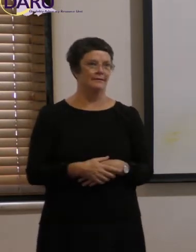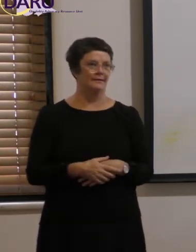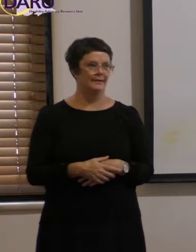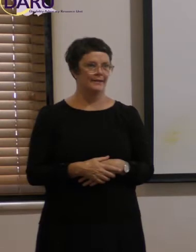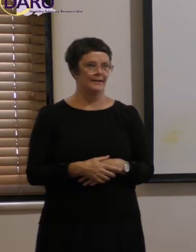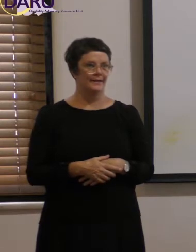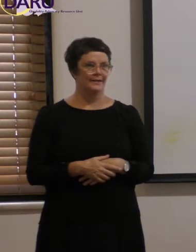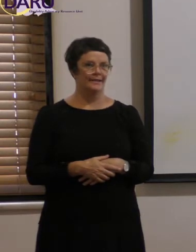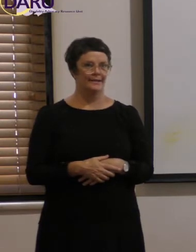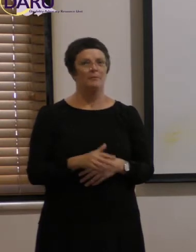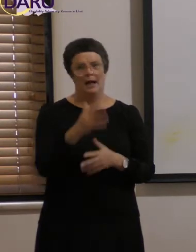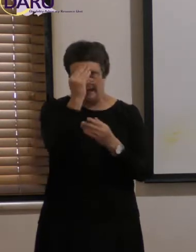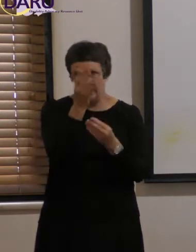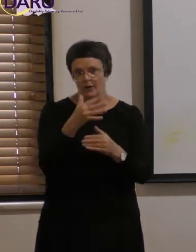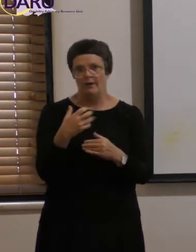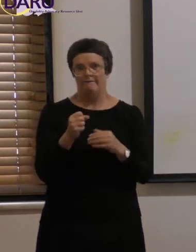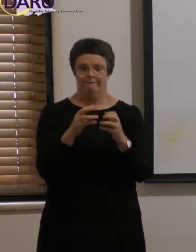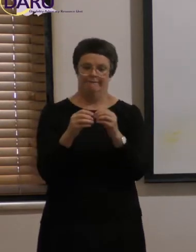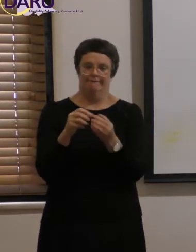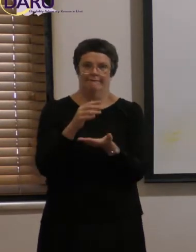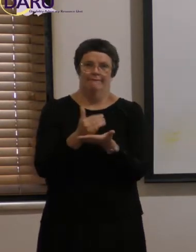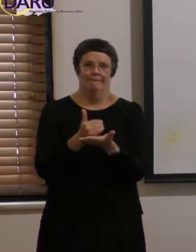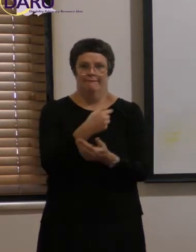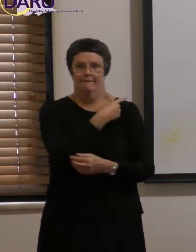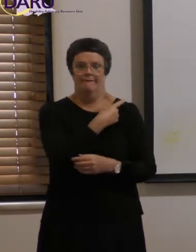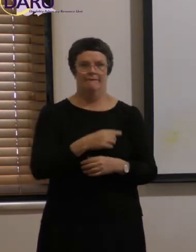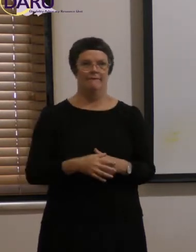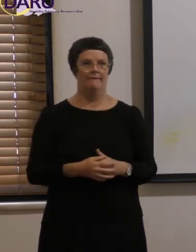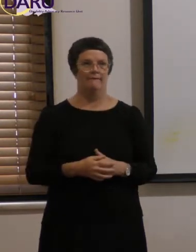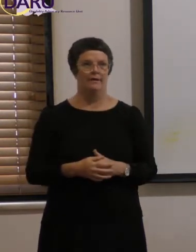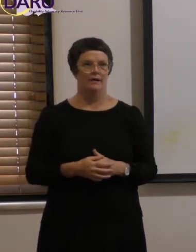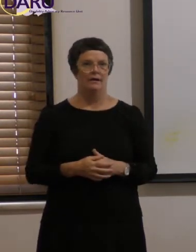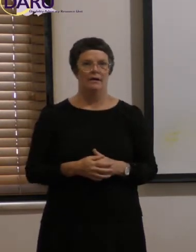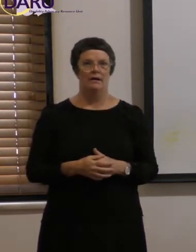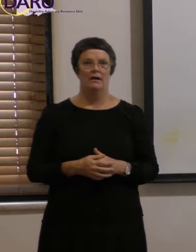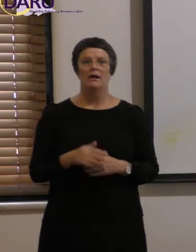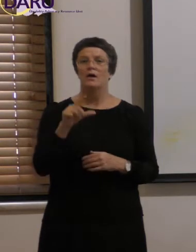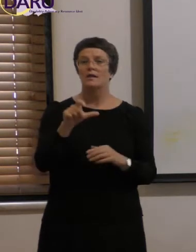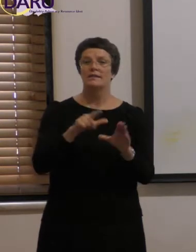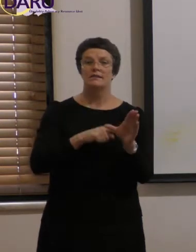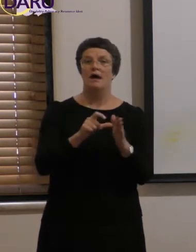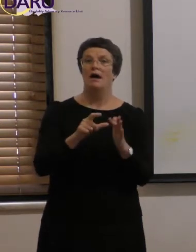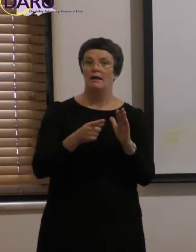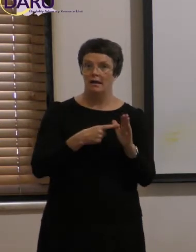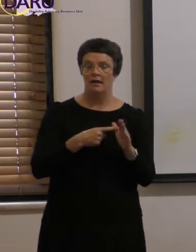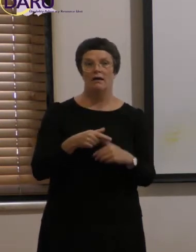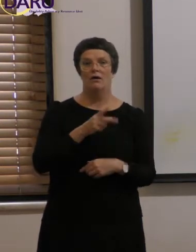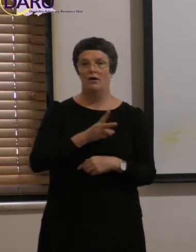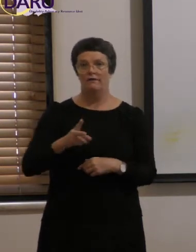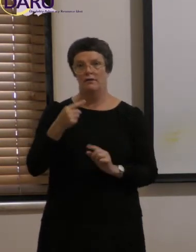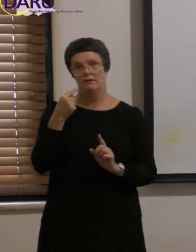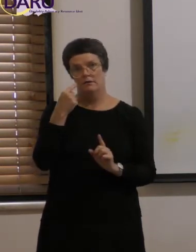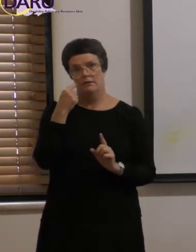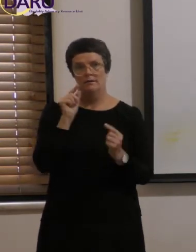I'll just say at the start there's a typo. So what is common to us is very typical for students with disability, particularly in the